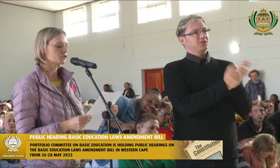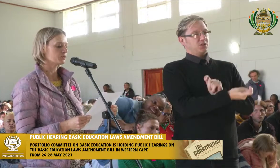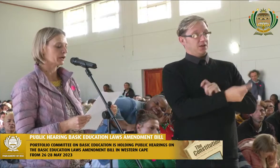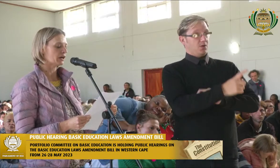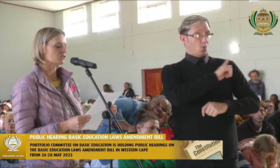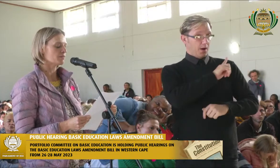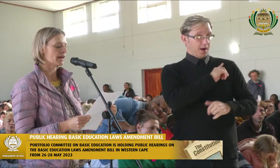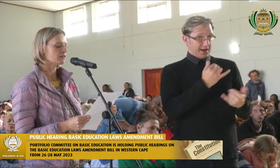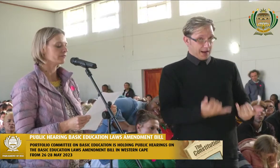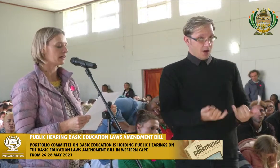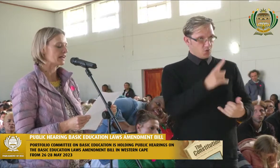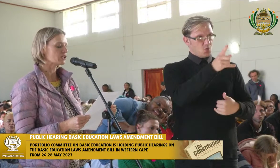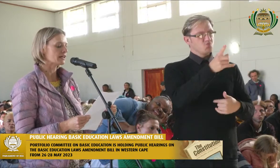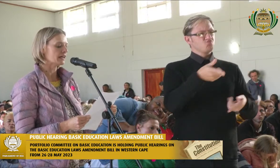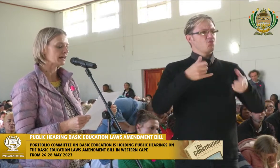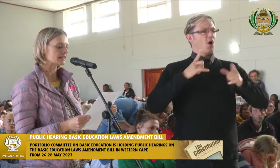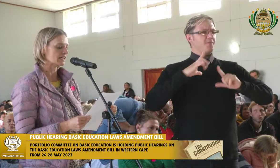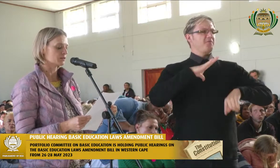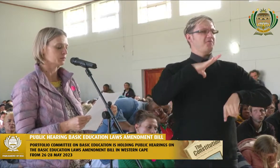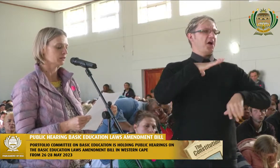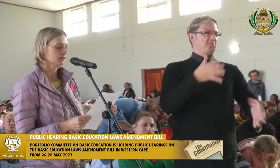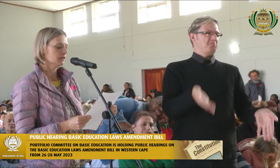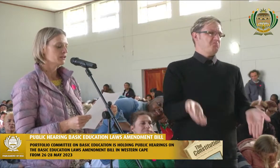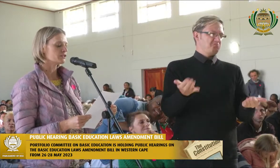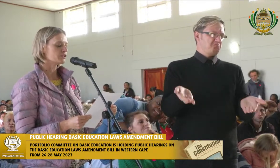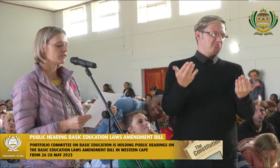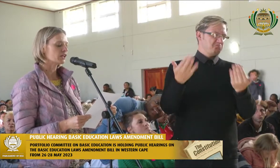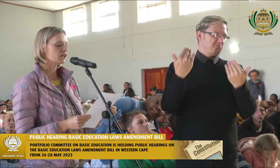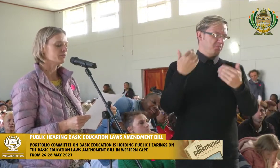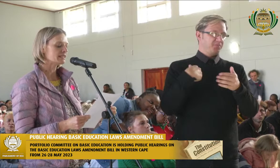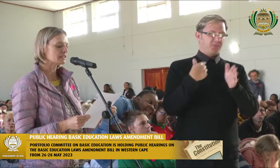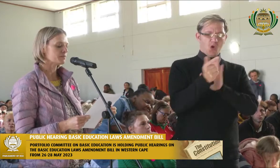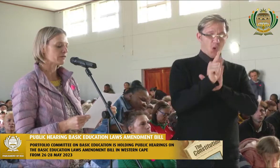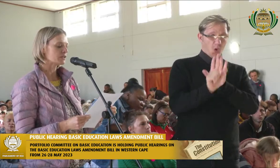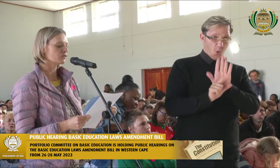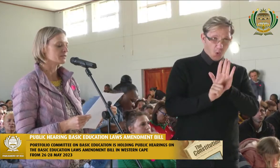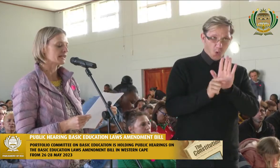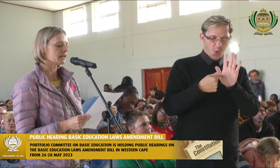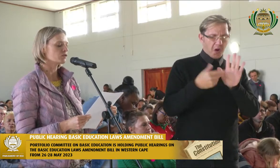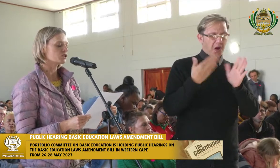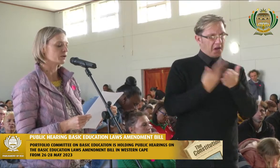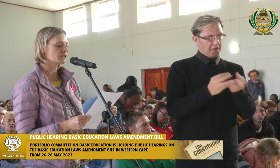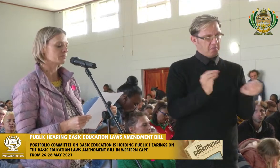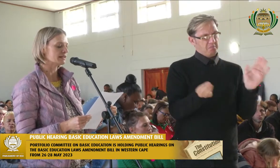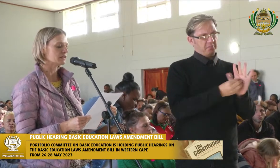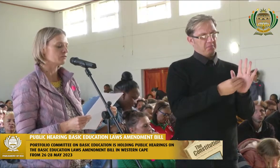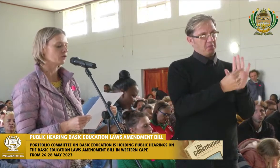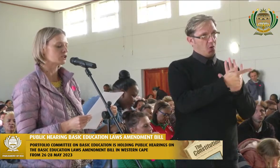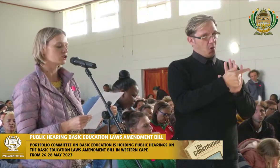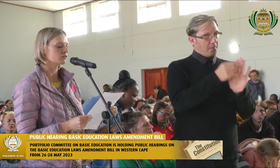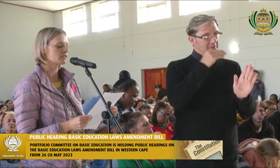allow laws to pass to make it financially inaccessible, deterring committed parents from taking